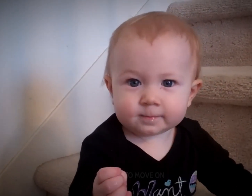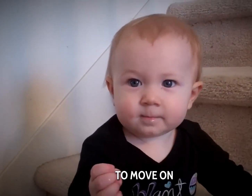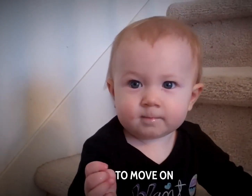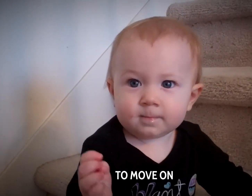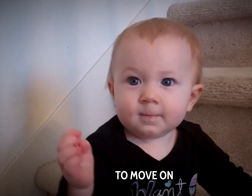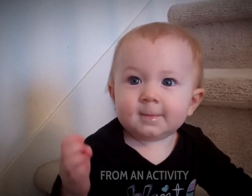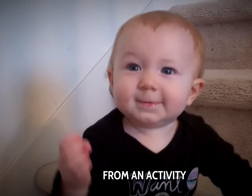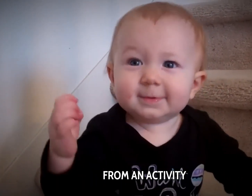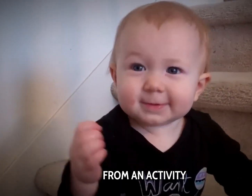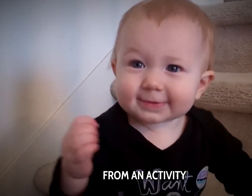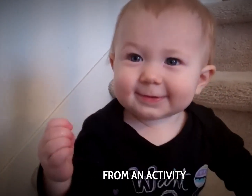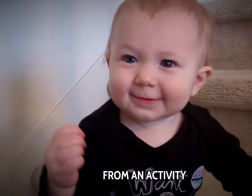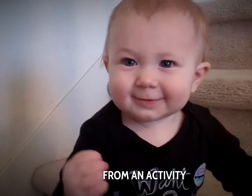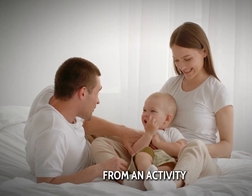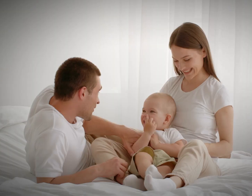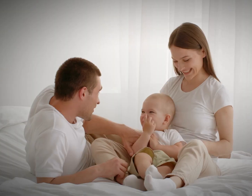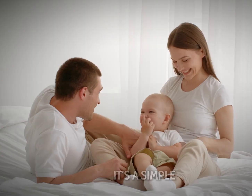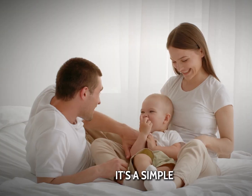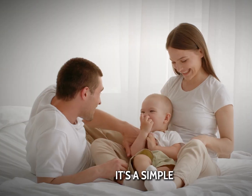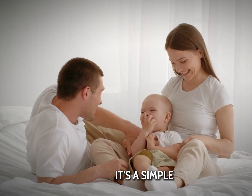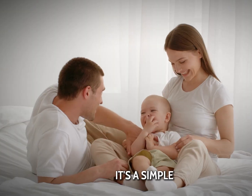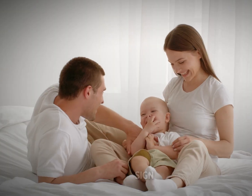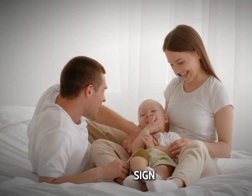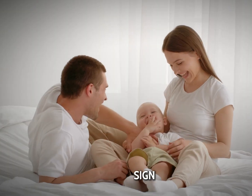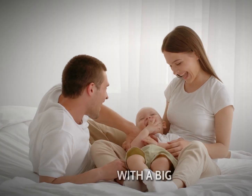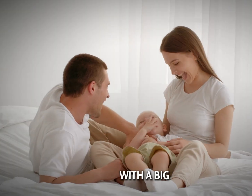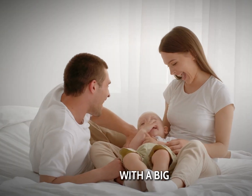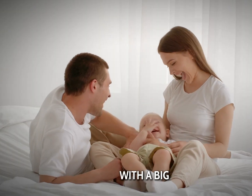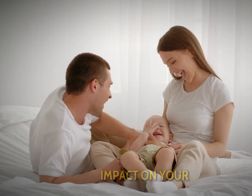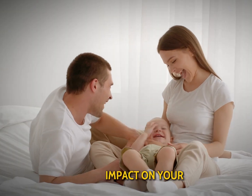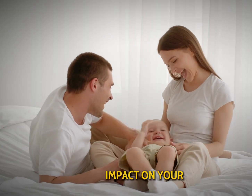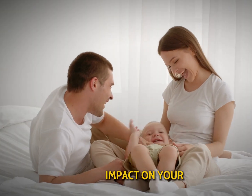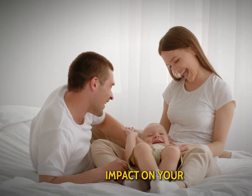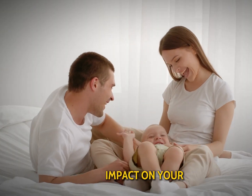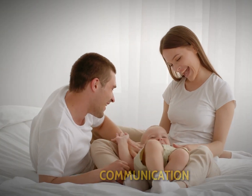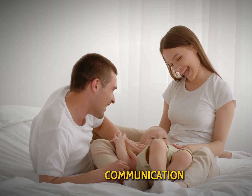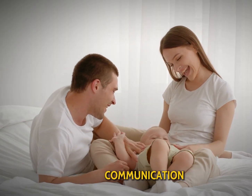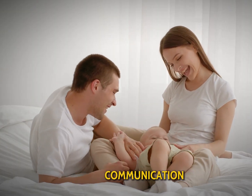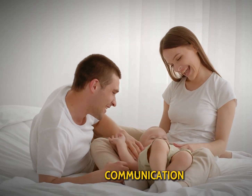move on from an activity. It's a simple sign with a big impact on your communication.